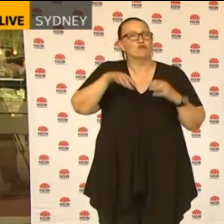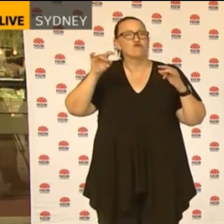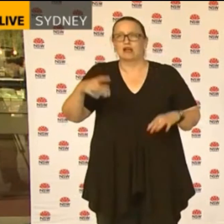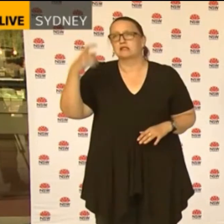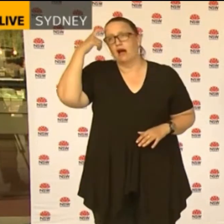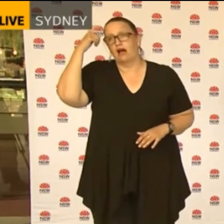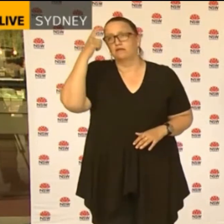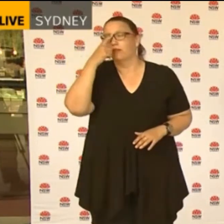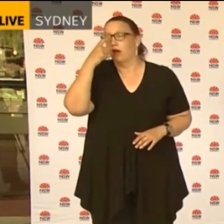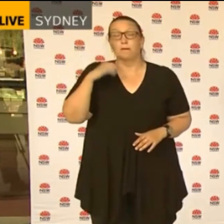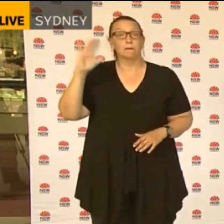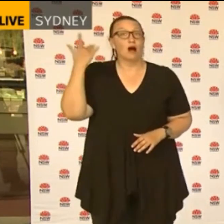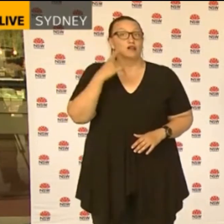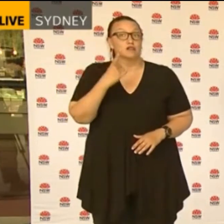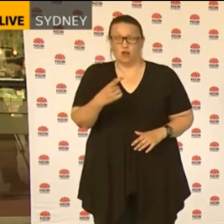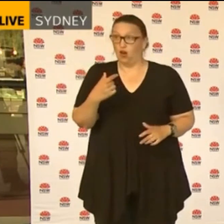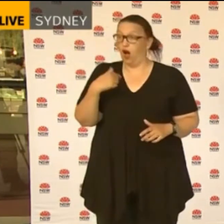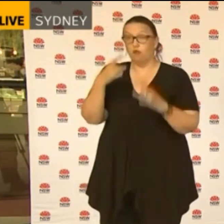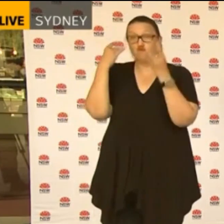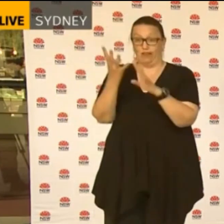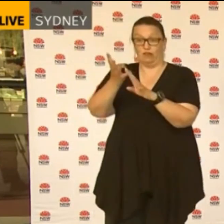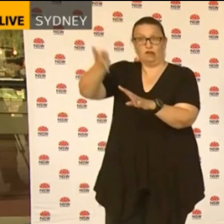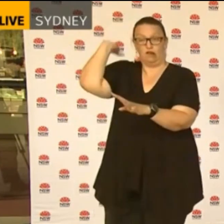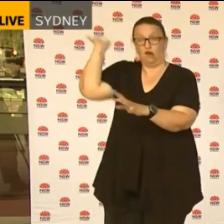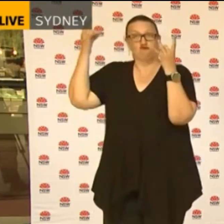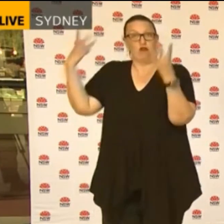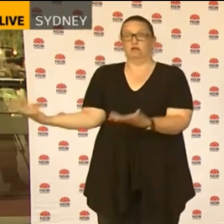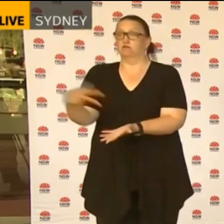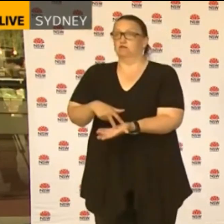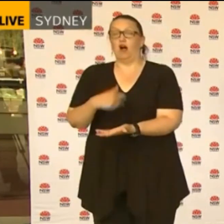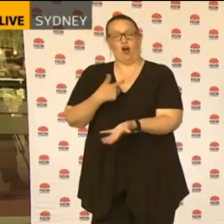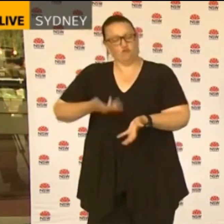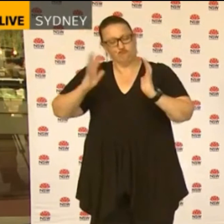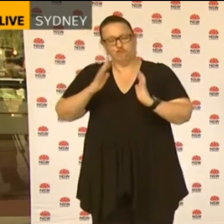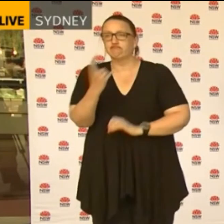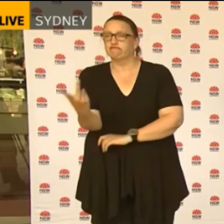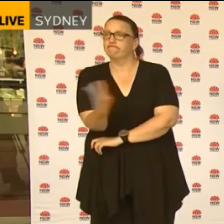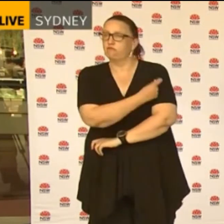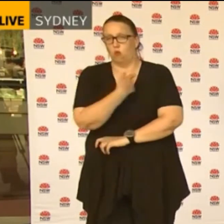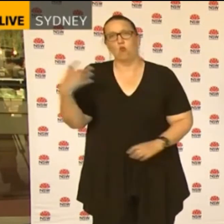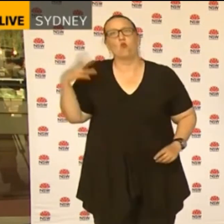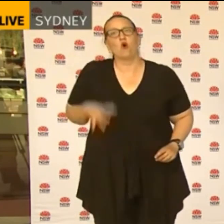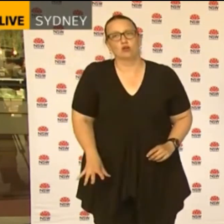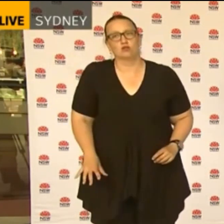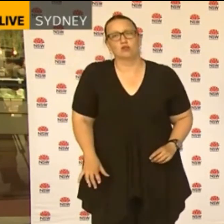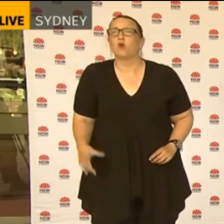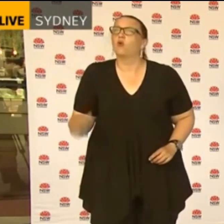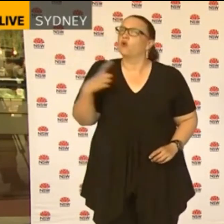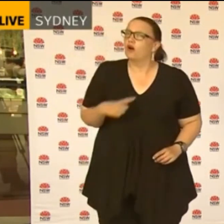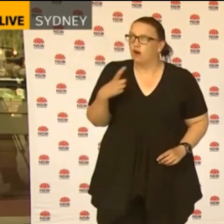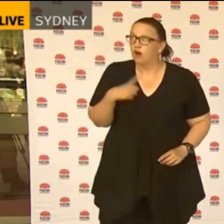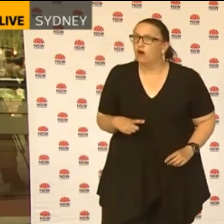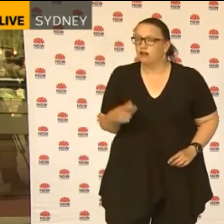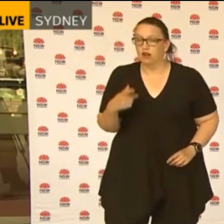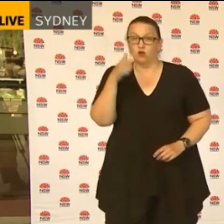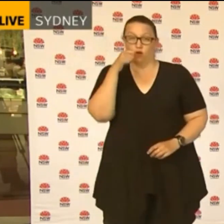I'm allowed to have it, and we'll all have to be in queue, I'll take it without hesitation, knowing that not only am I protecting myself,